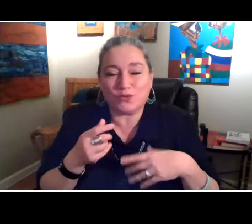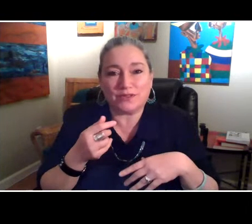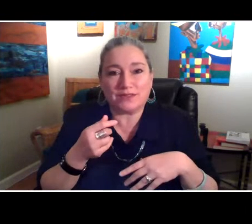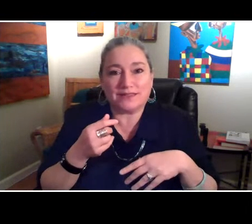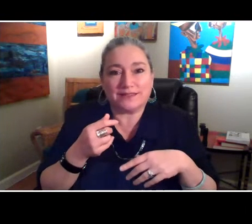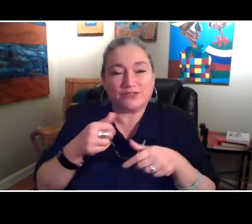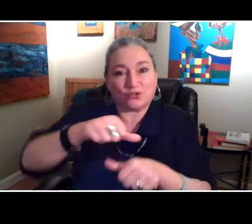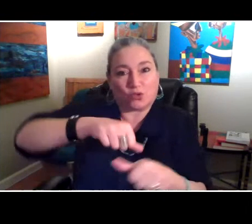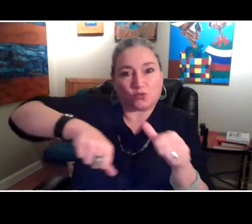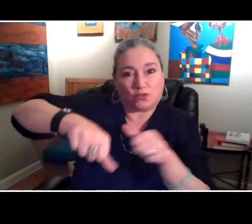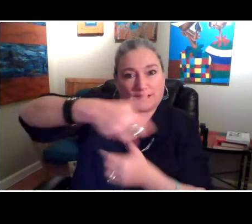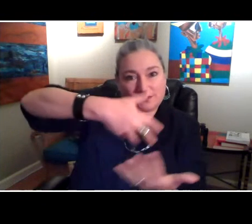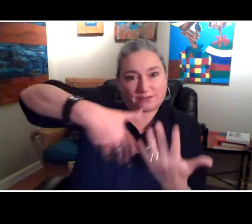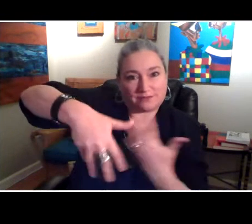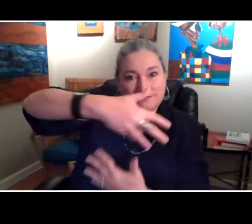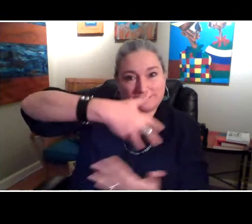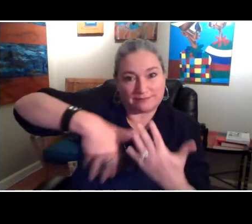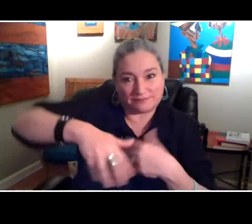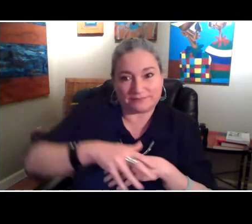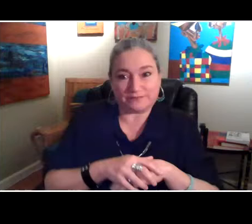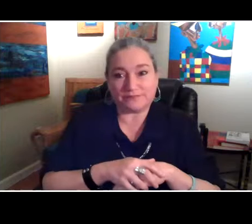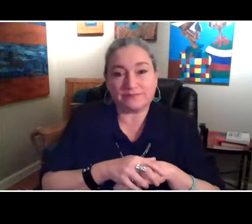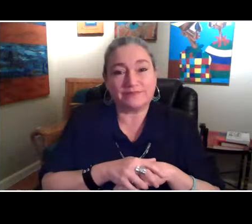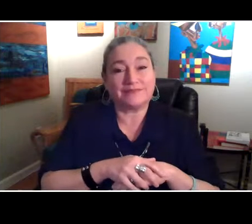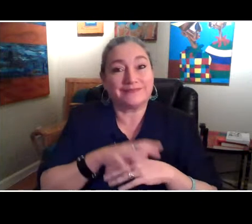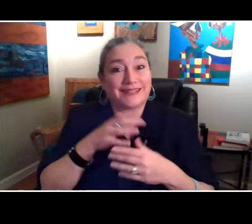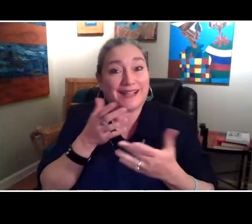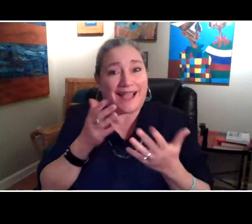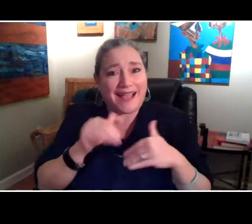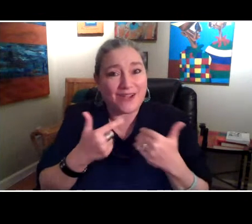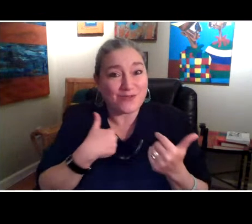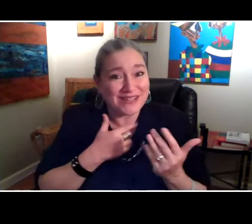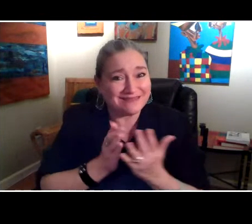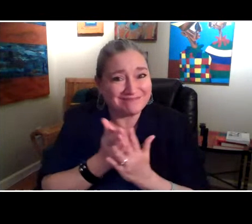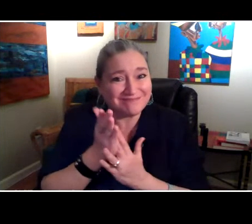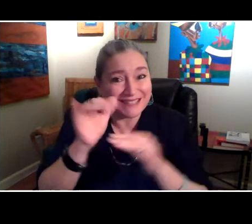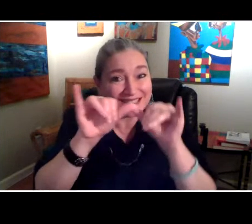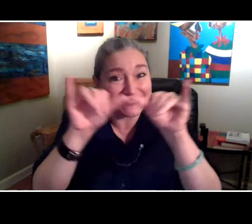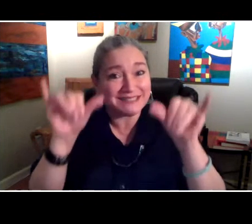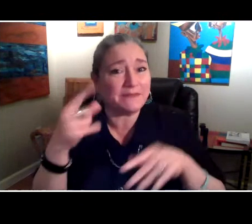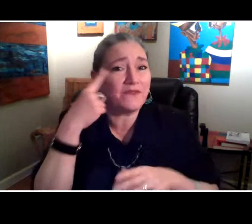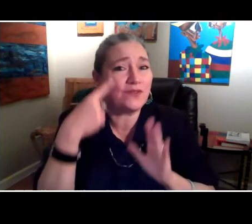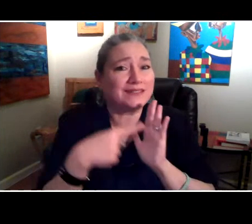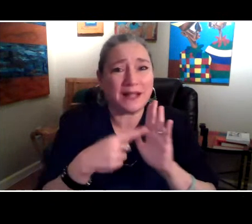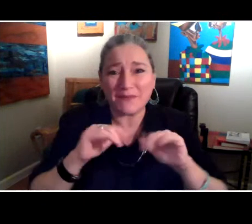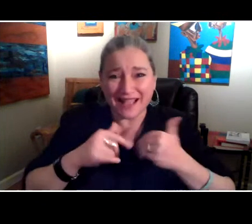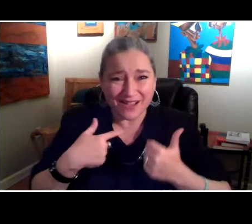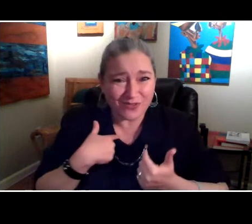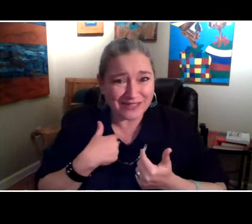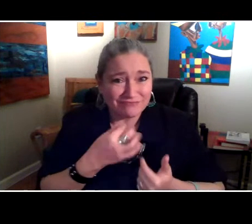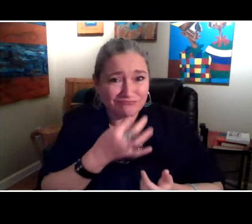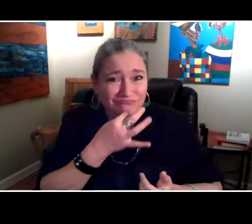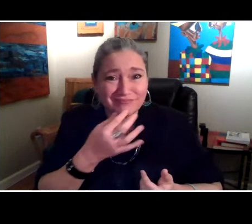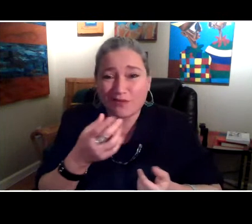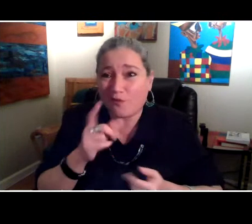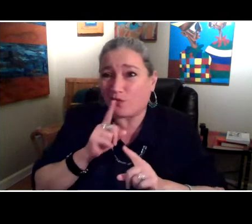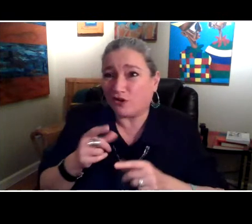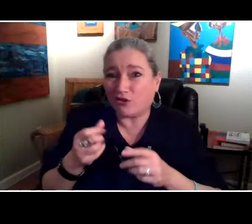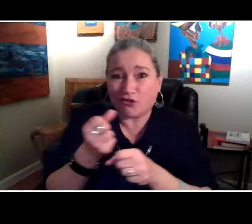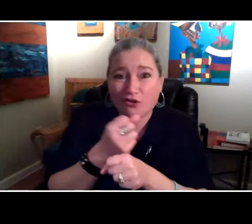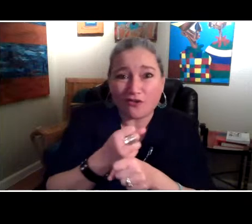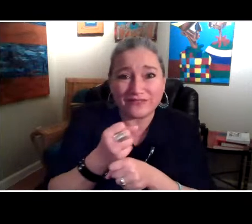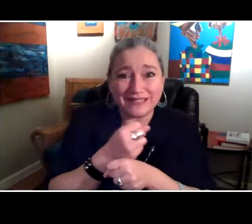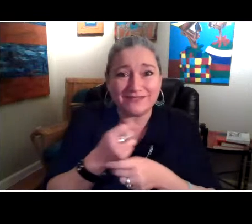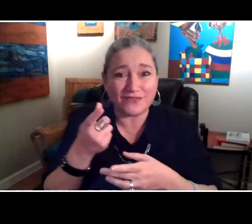that natural, intuitive, experiential knowledge. We know how to socialize and interact. We know how